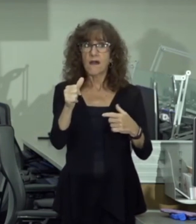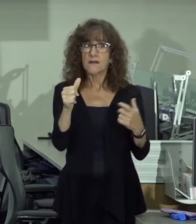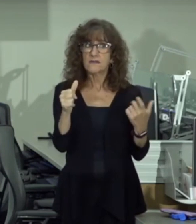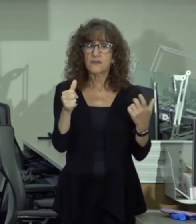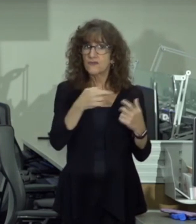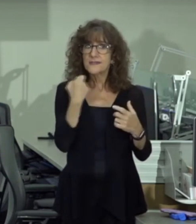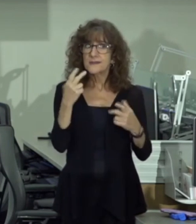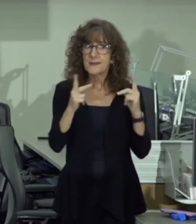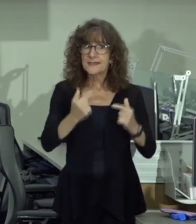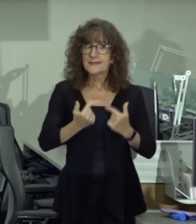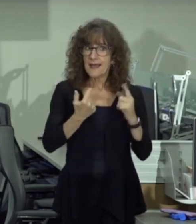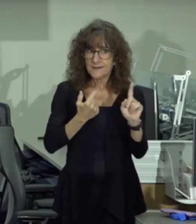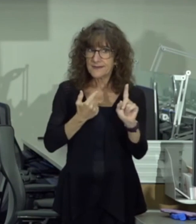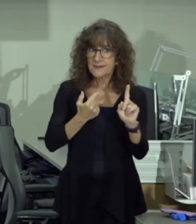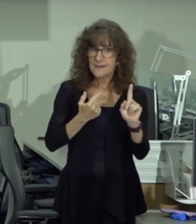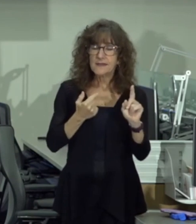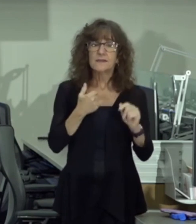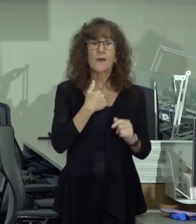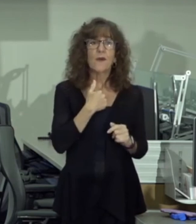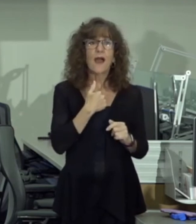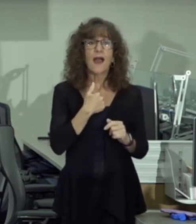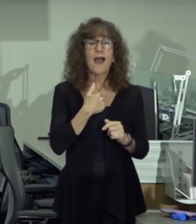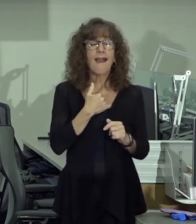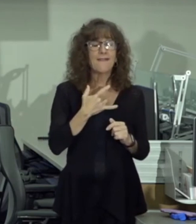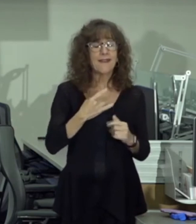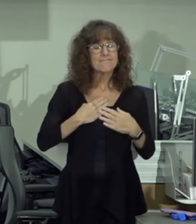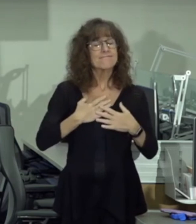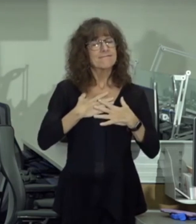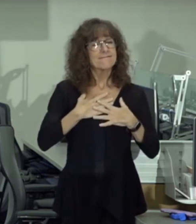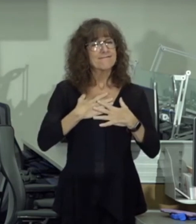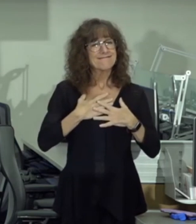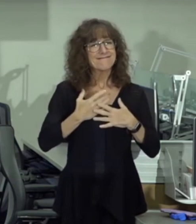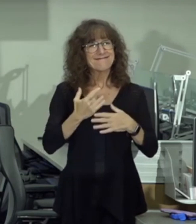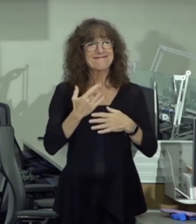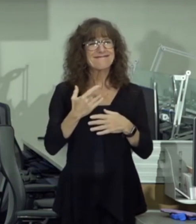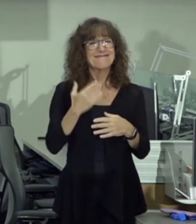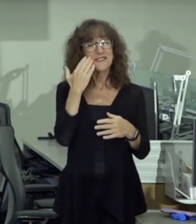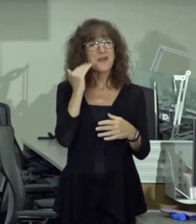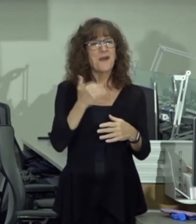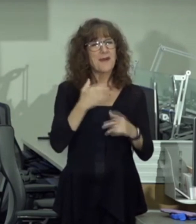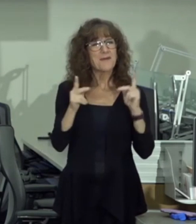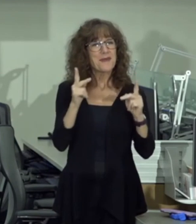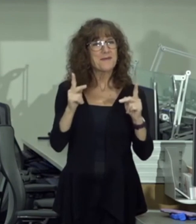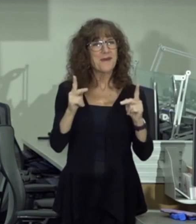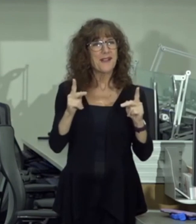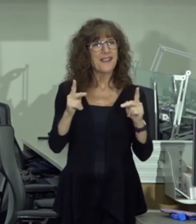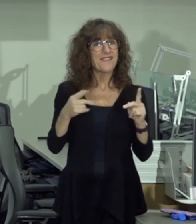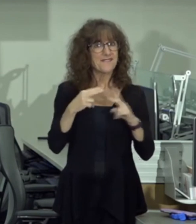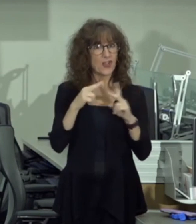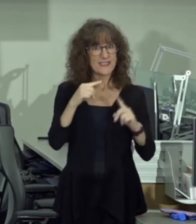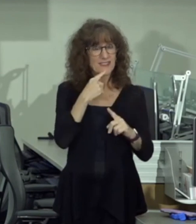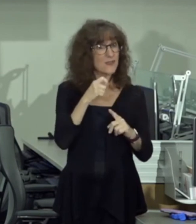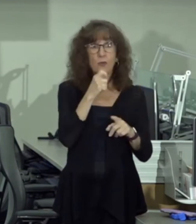lives of our residents. And so I'm heartened to hear that our residents still do take this very seriously, and they do. They are not